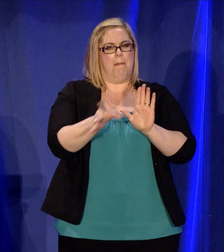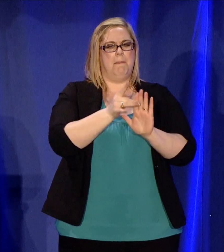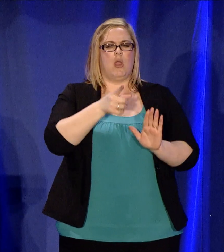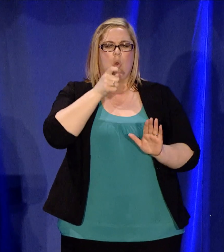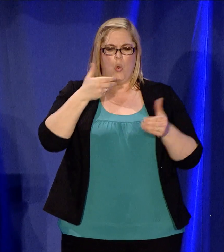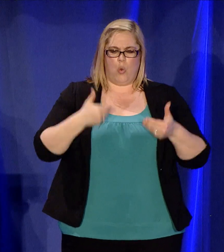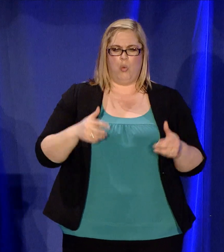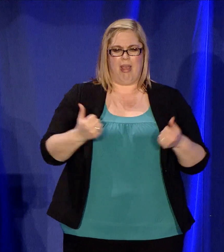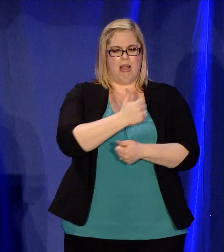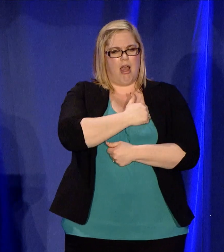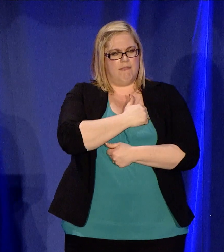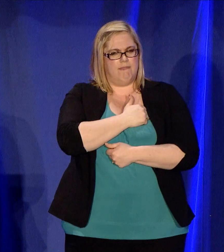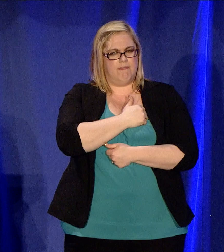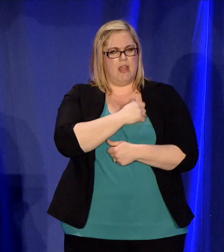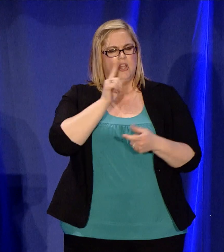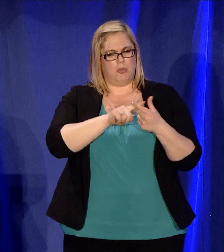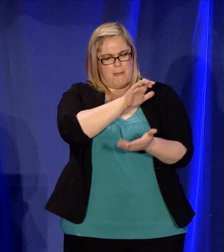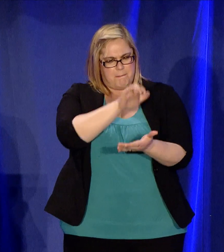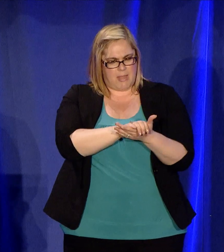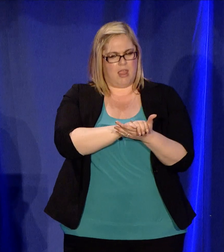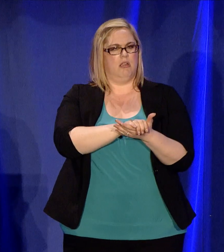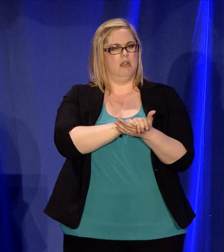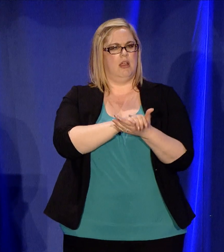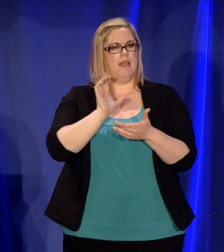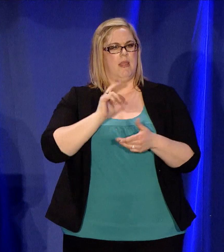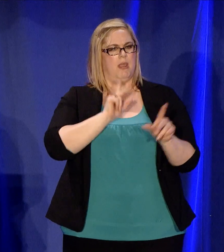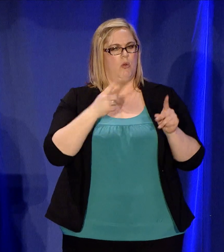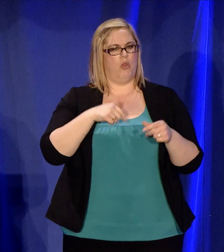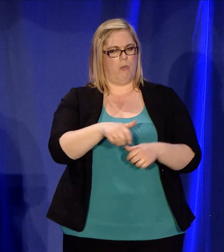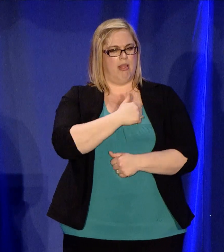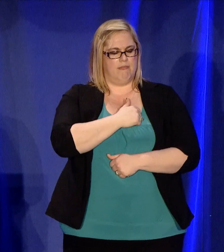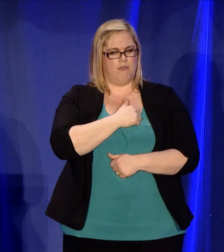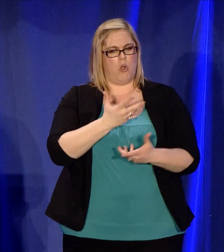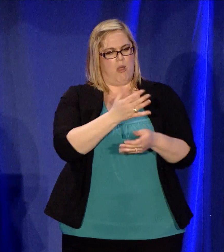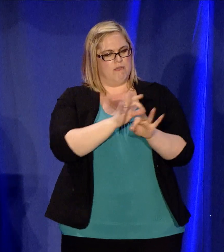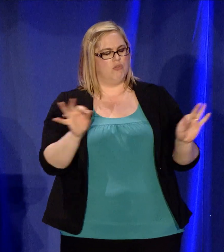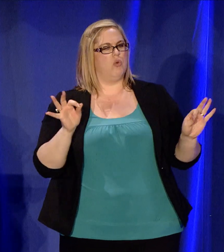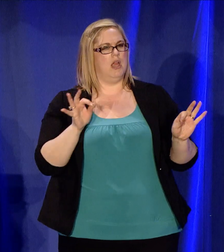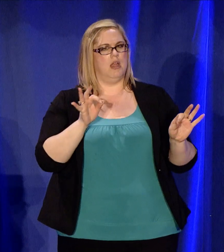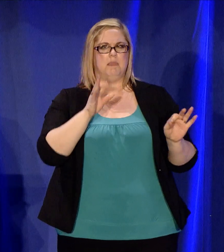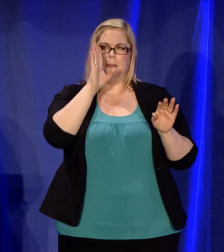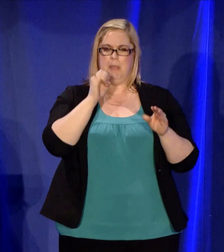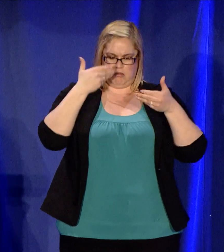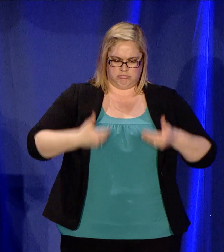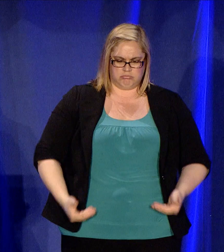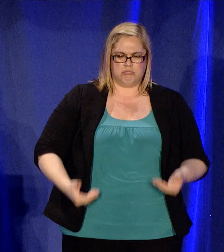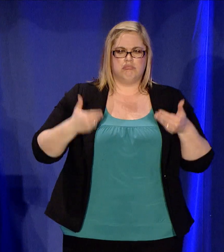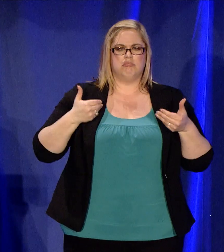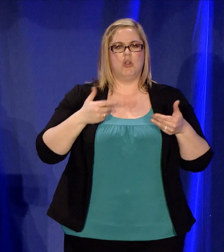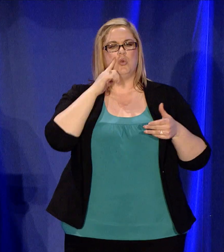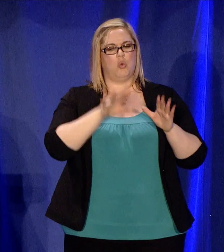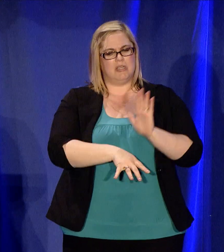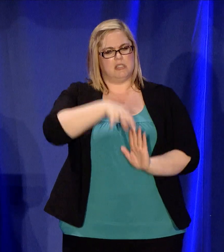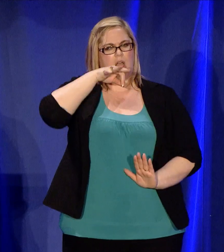have and to hold them until death do we part. The freedom to be who we are, even to